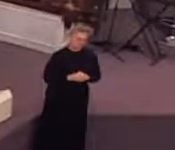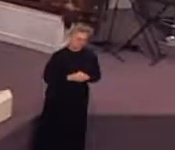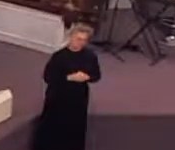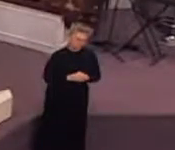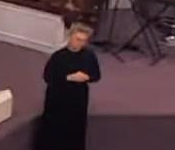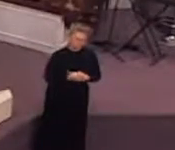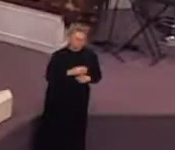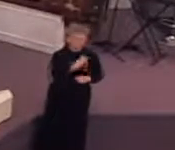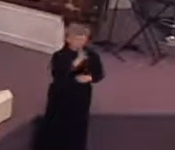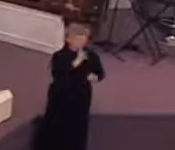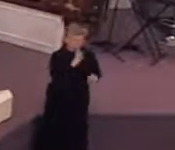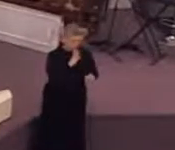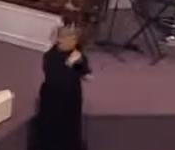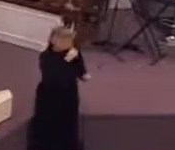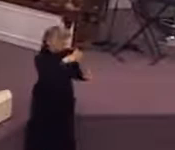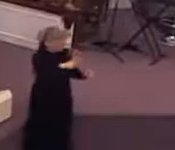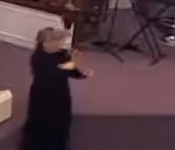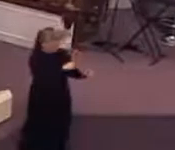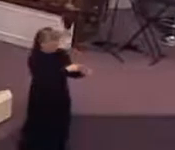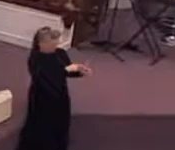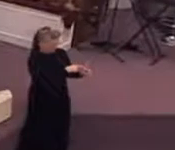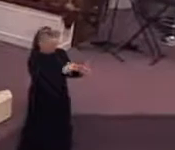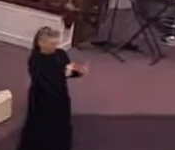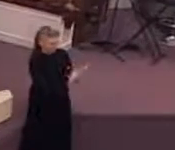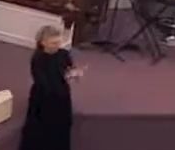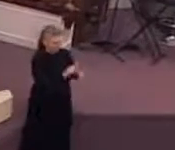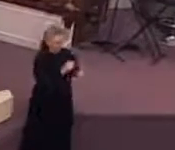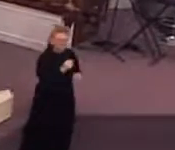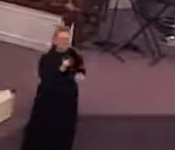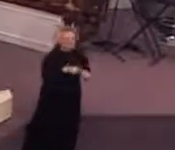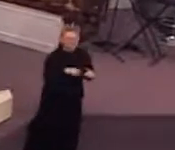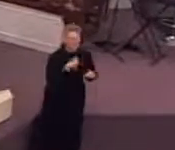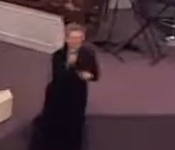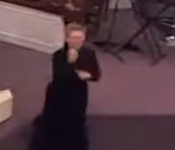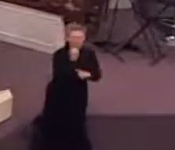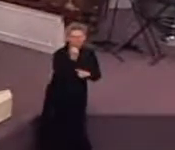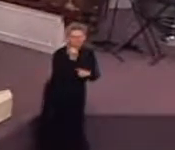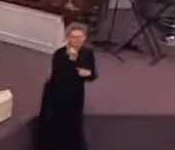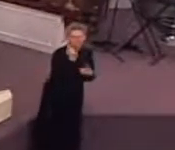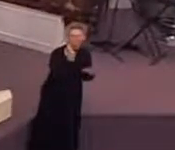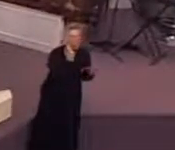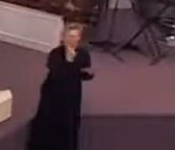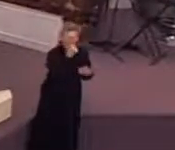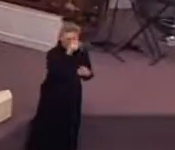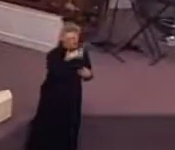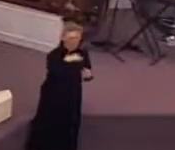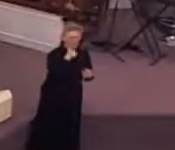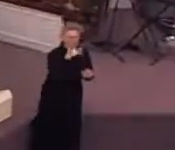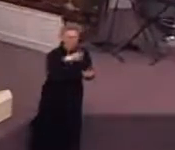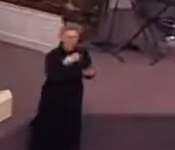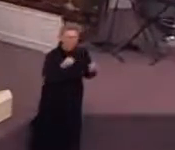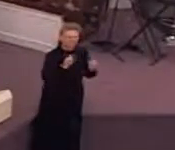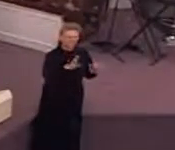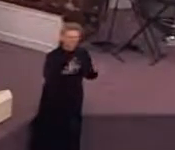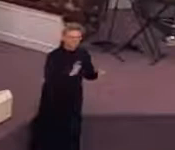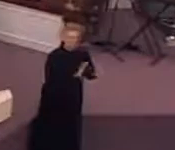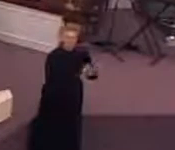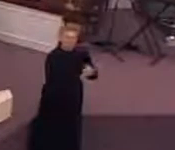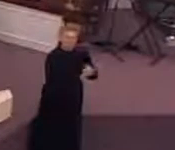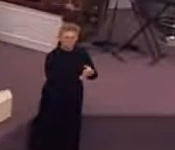I spoke to a man this week, and he says, I can't seem to wrap my mind around it, and how that men and women, they don't want to get